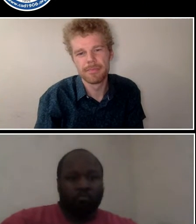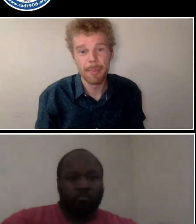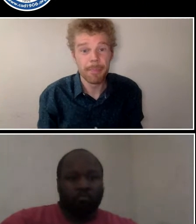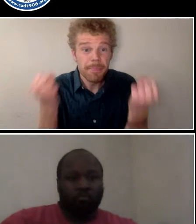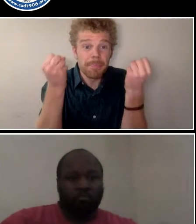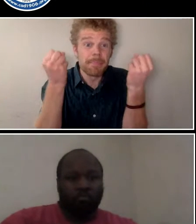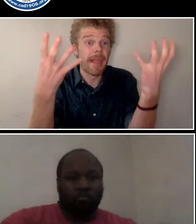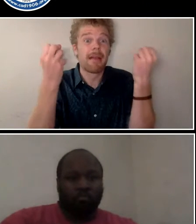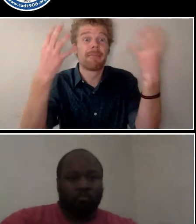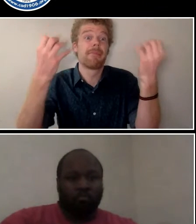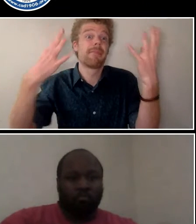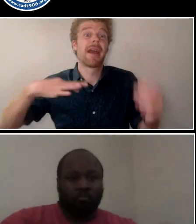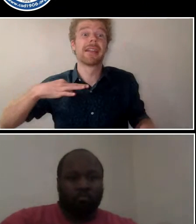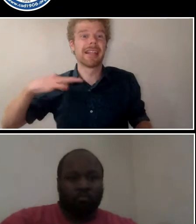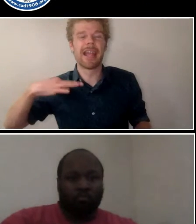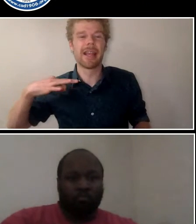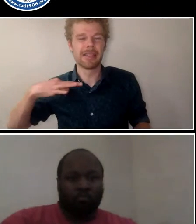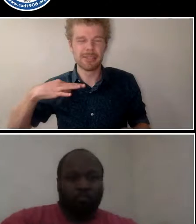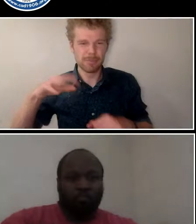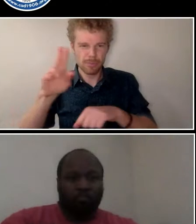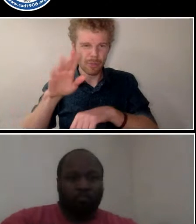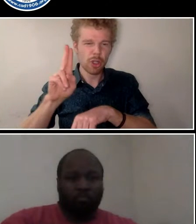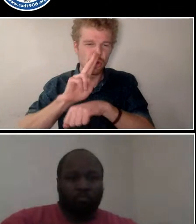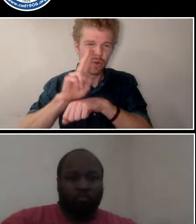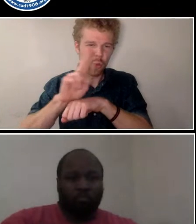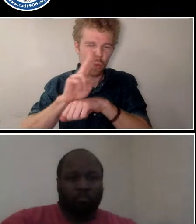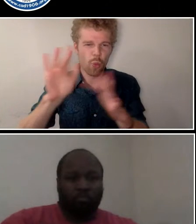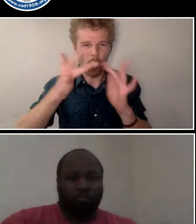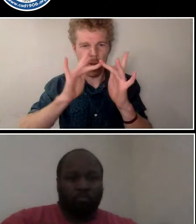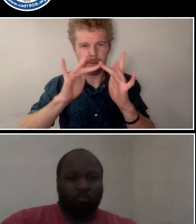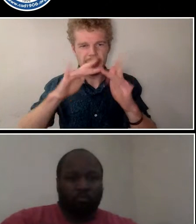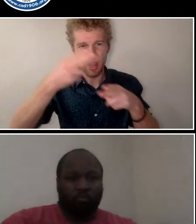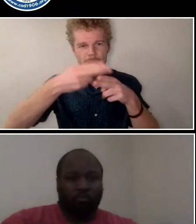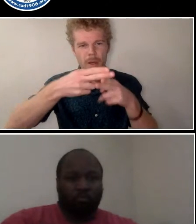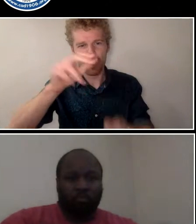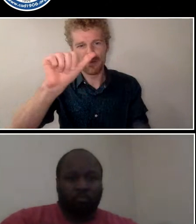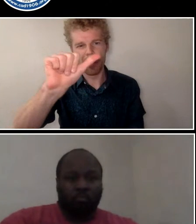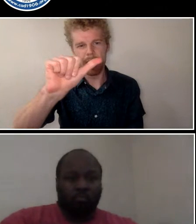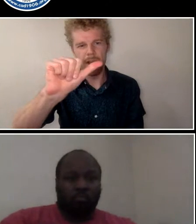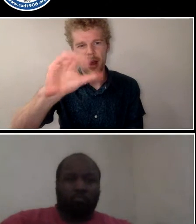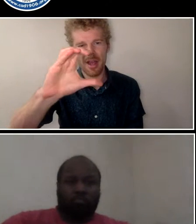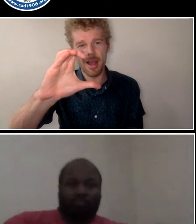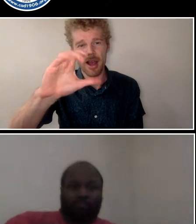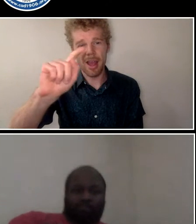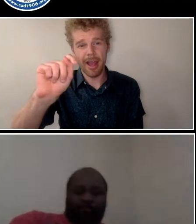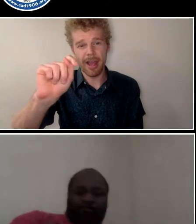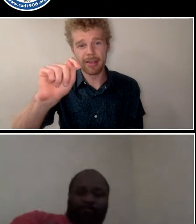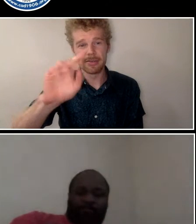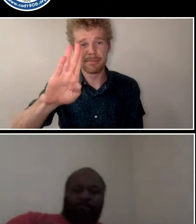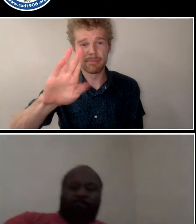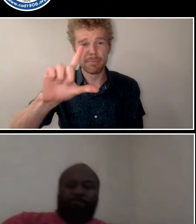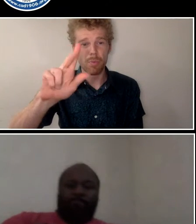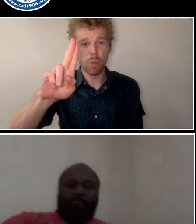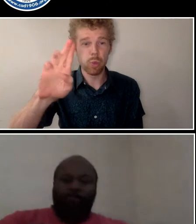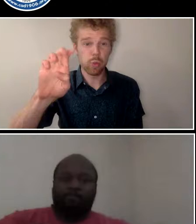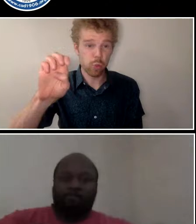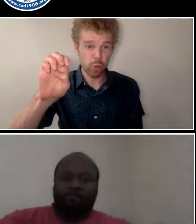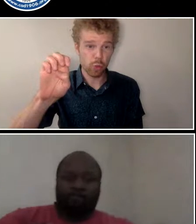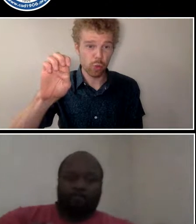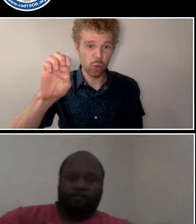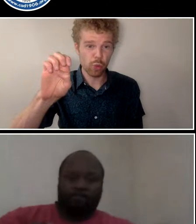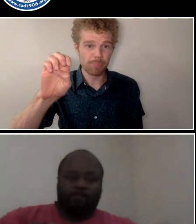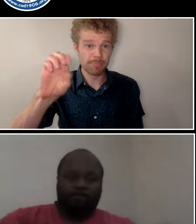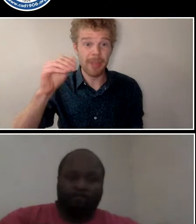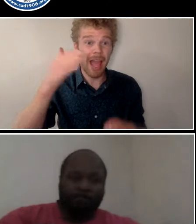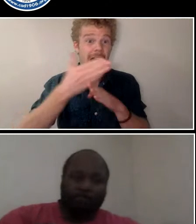If we continue, I can show you an example of how we ask for donations. Many candidates use this website